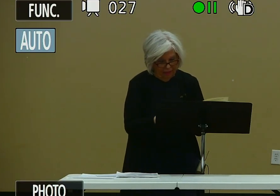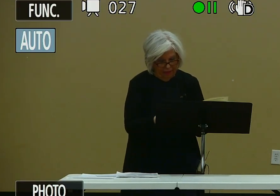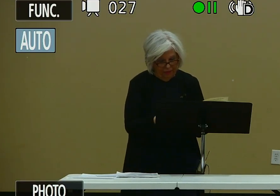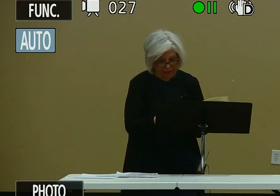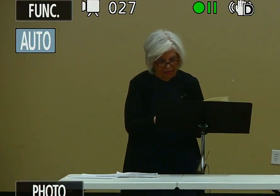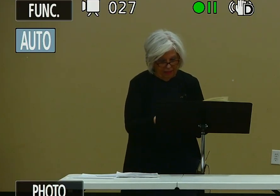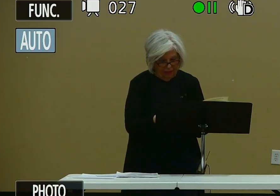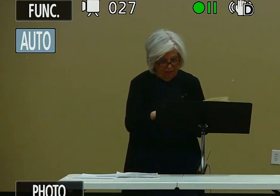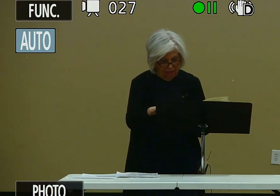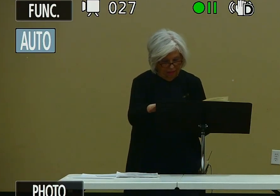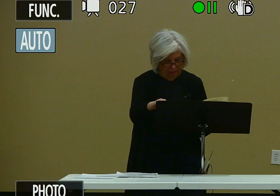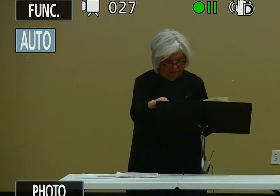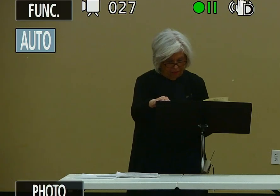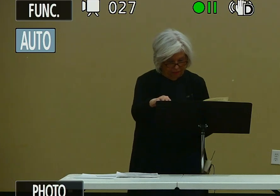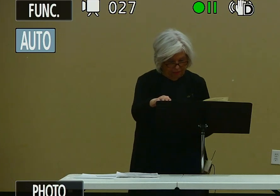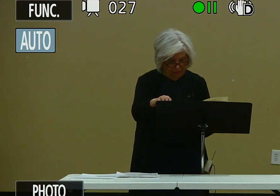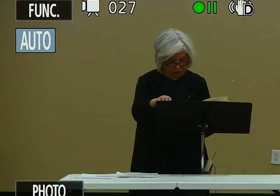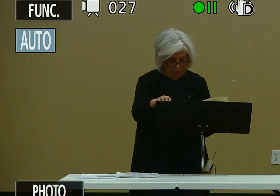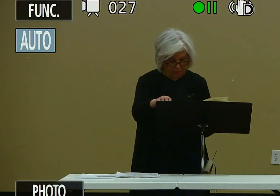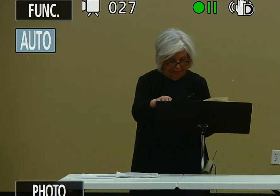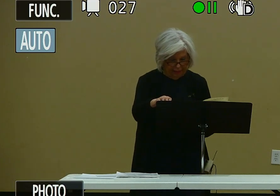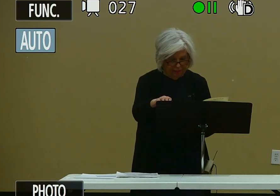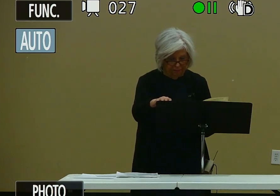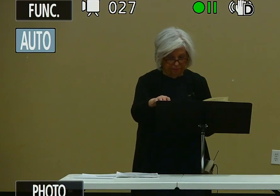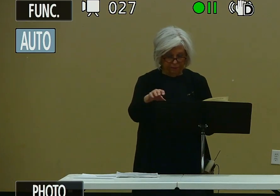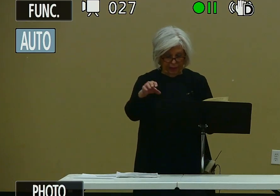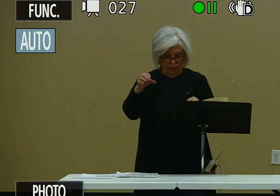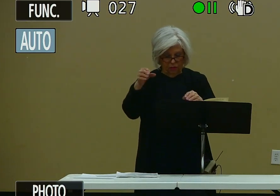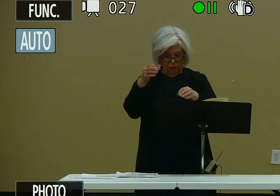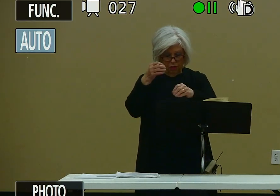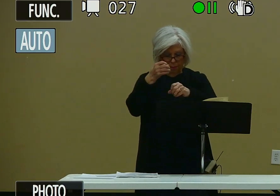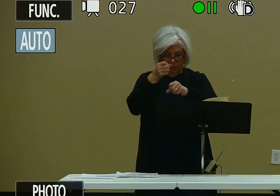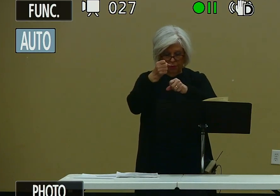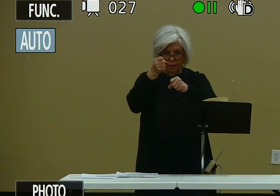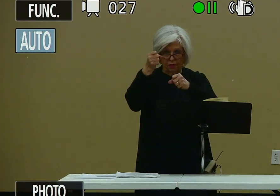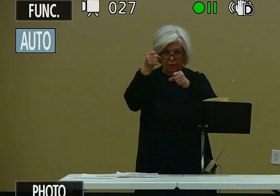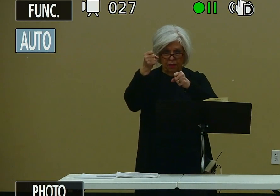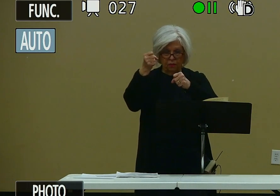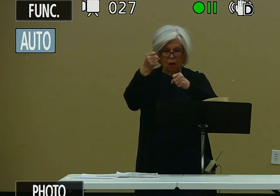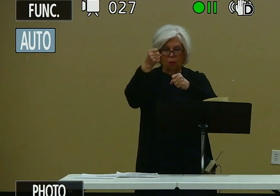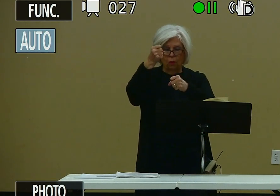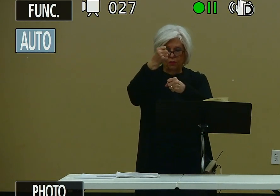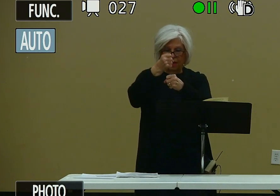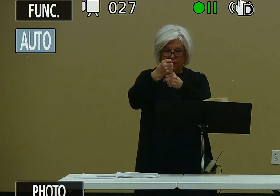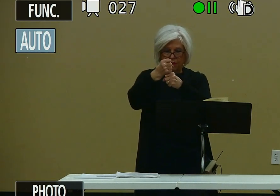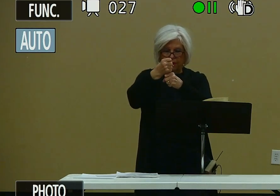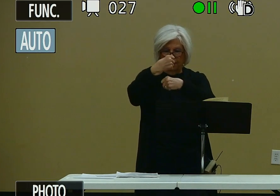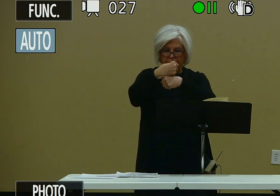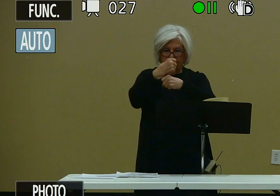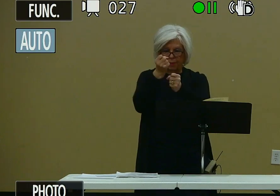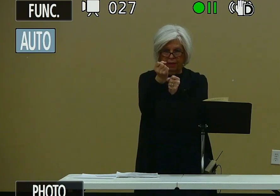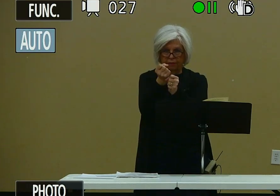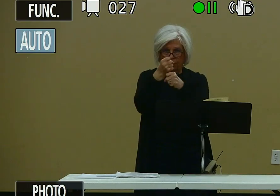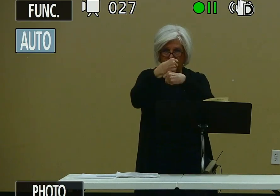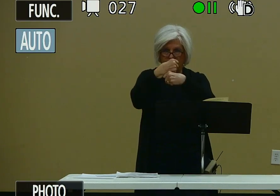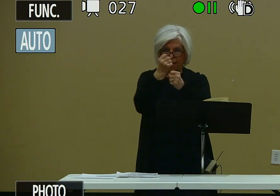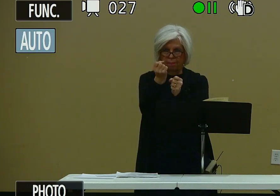And then, let's go down to make. So you're going to put your S hands one on top of the other and go back and forth.